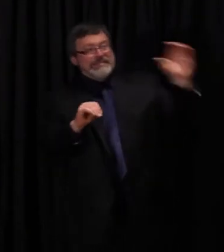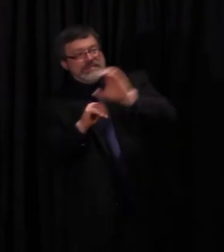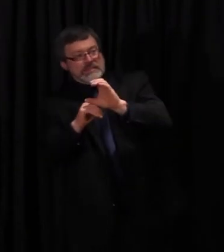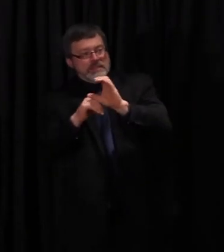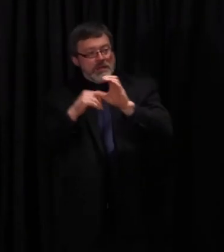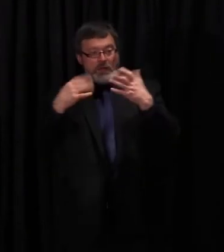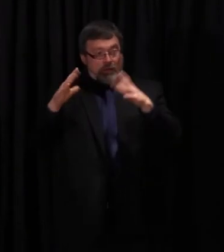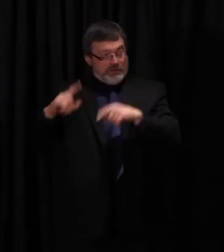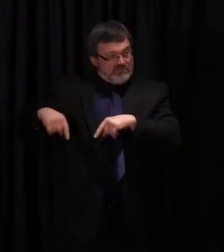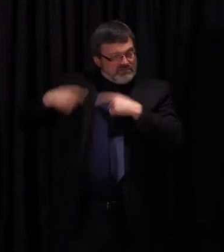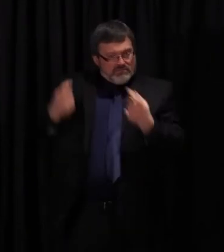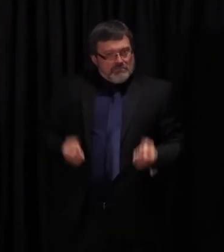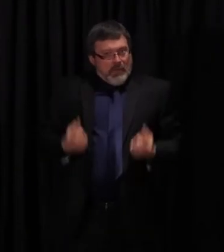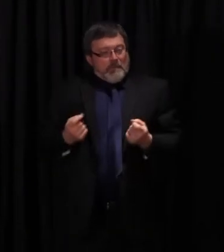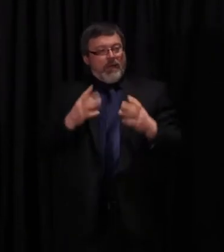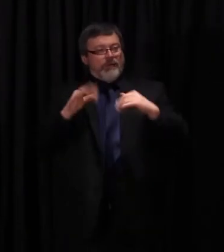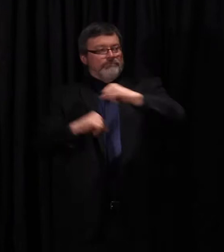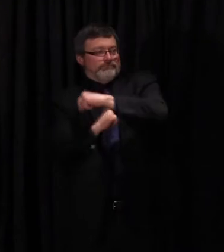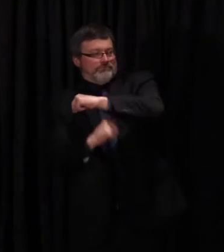typical funding sources.